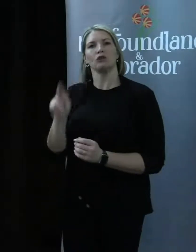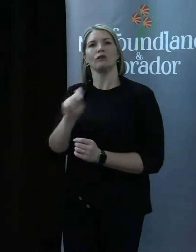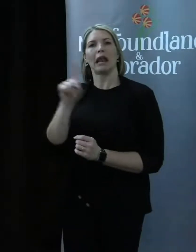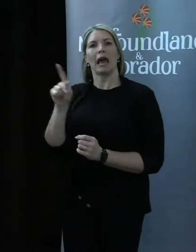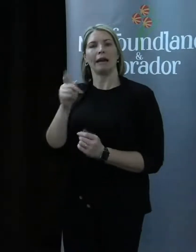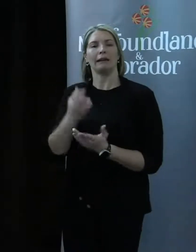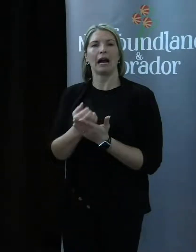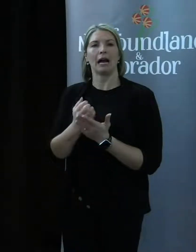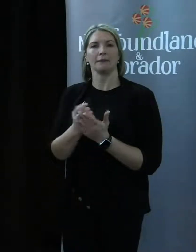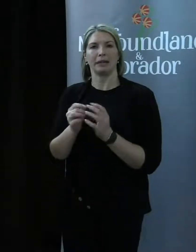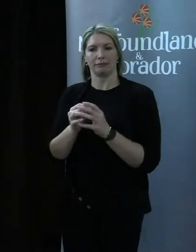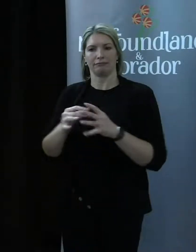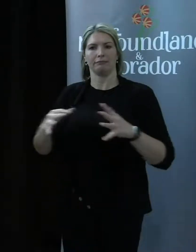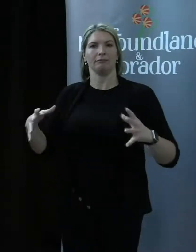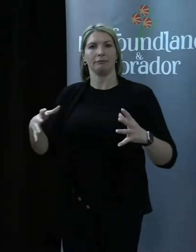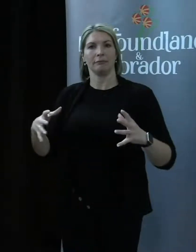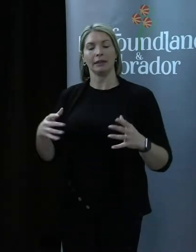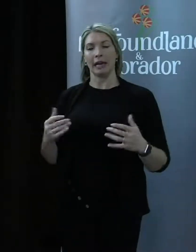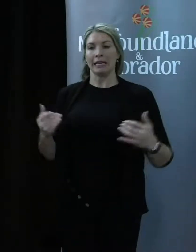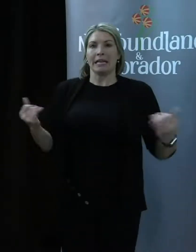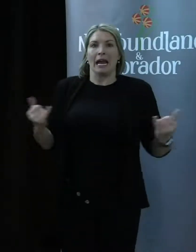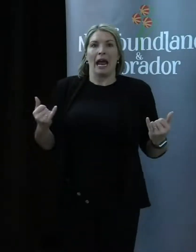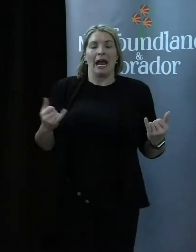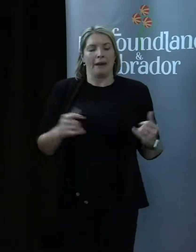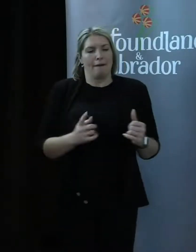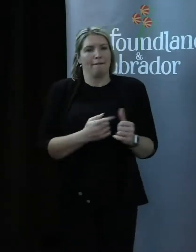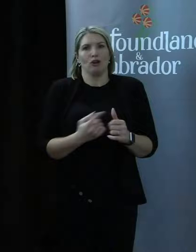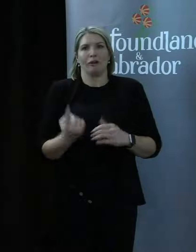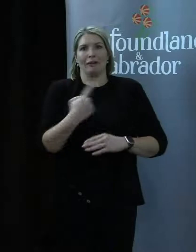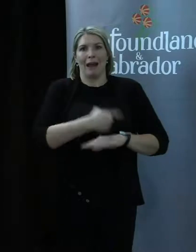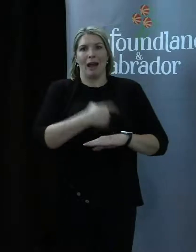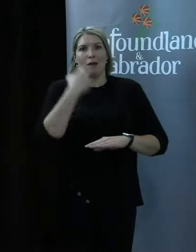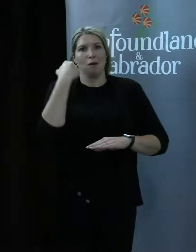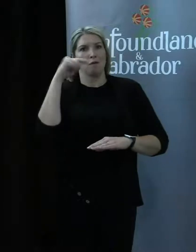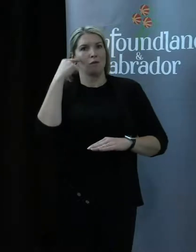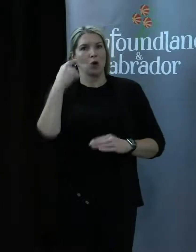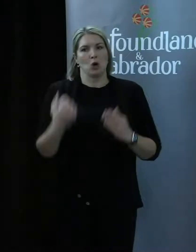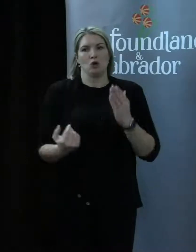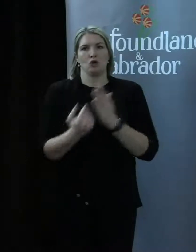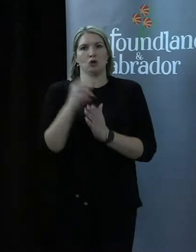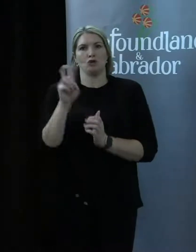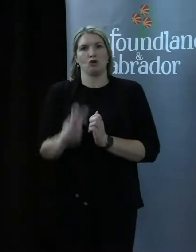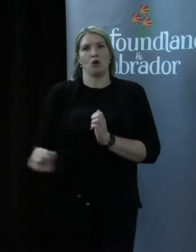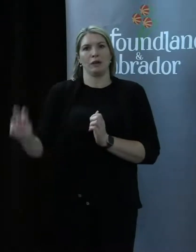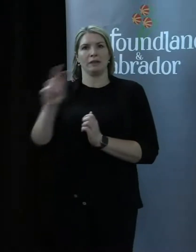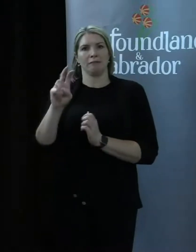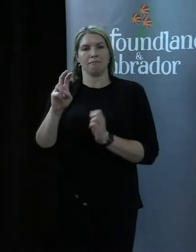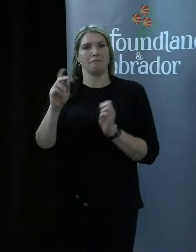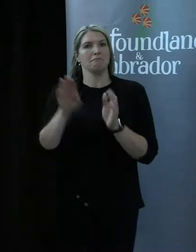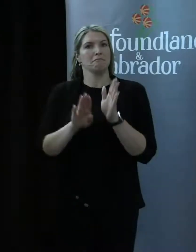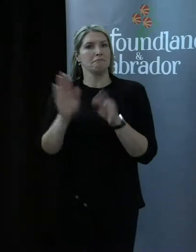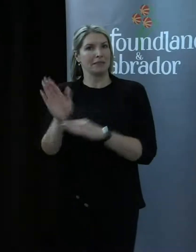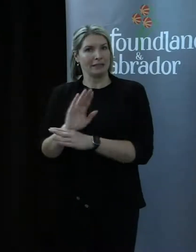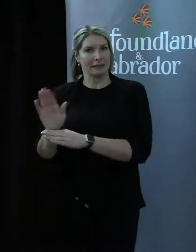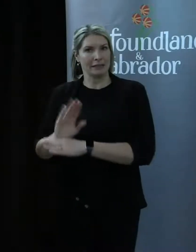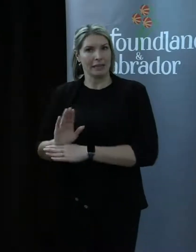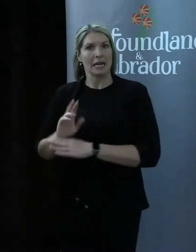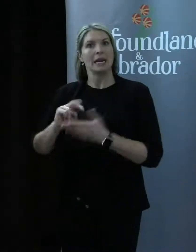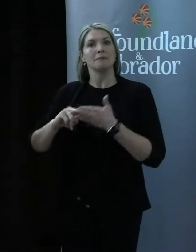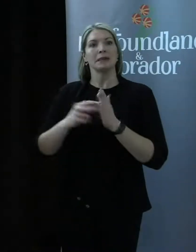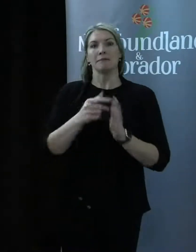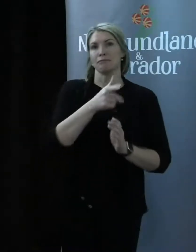next phase for our tourism industry. It represents the public-private partnership between tourism businesses and the